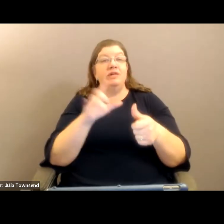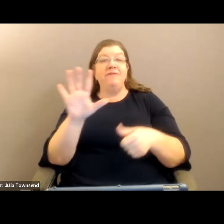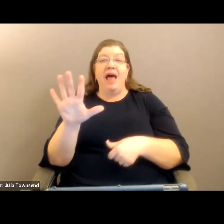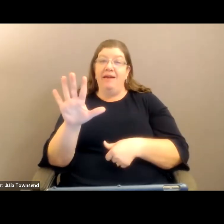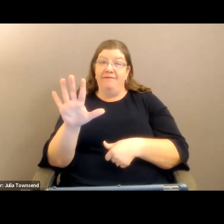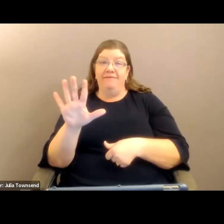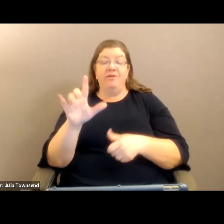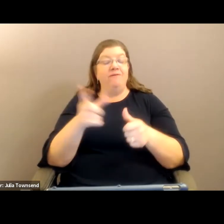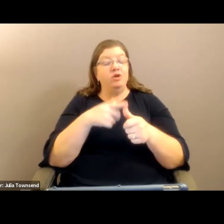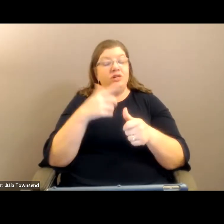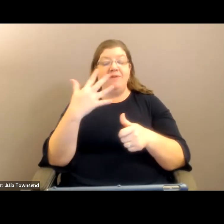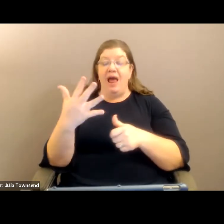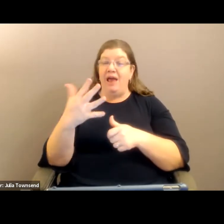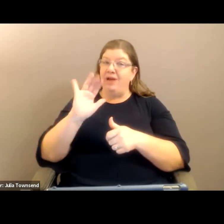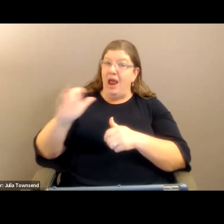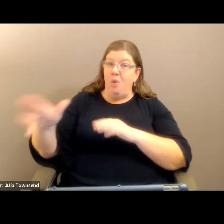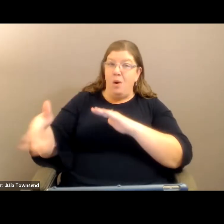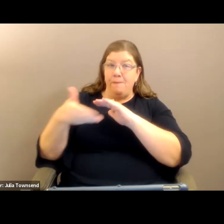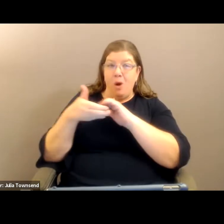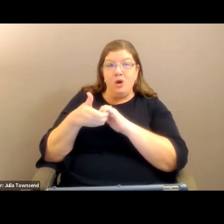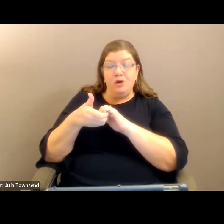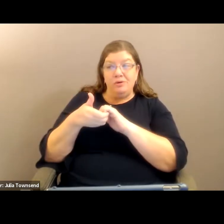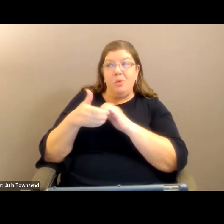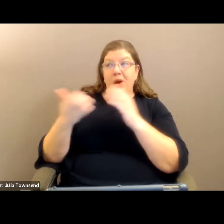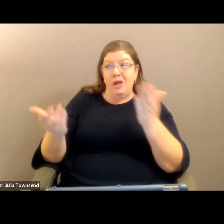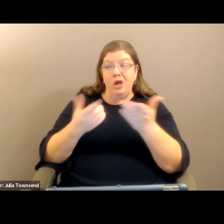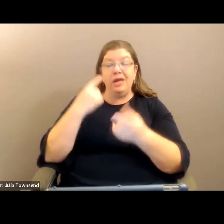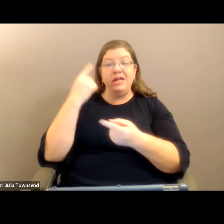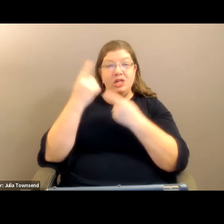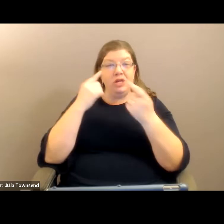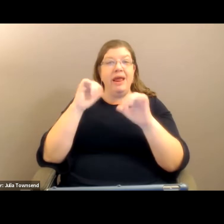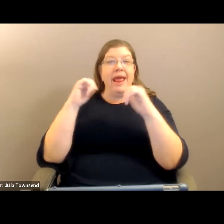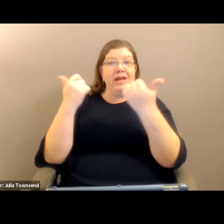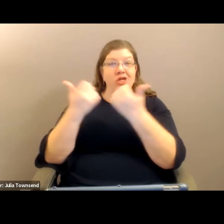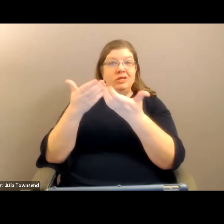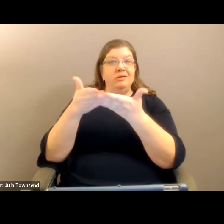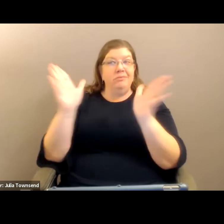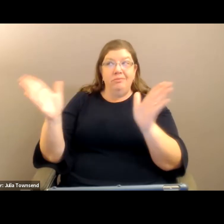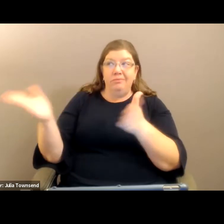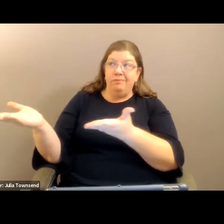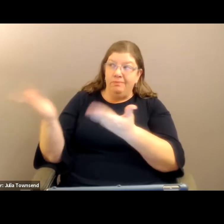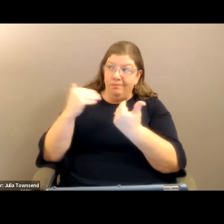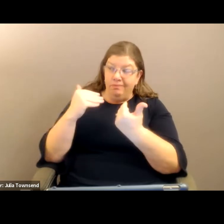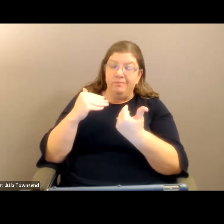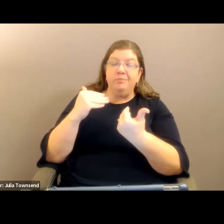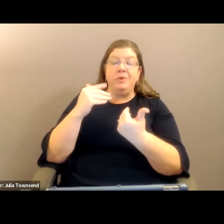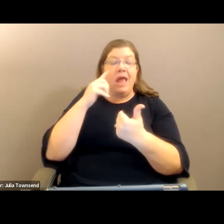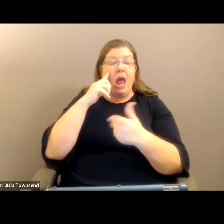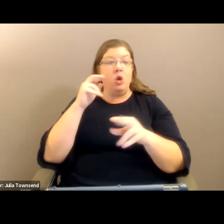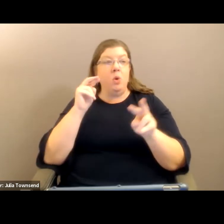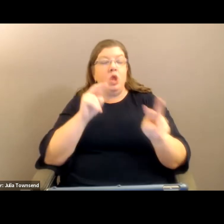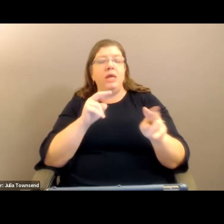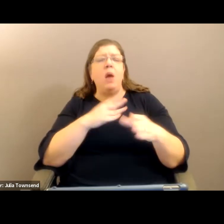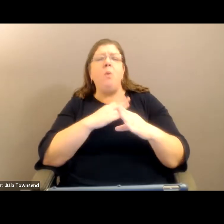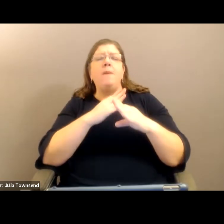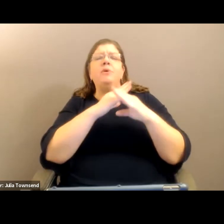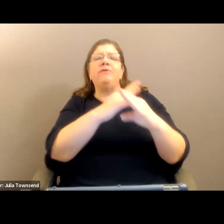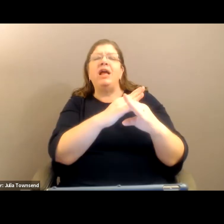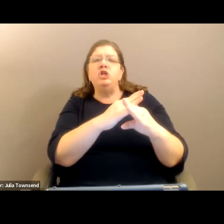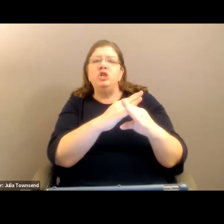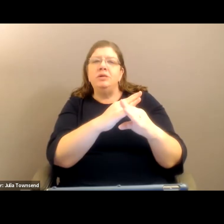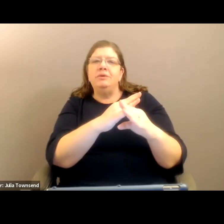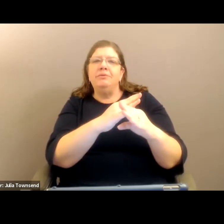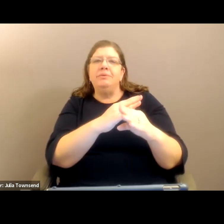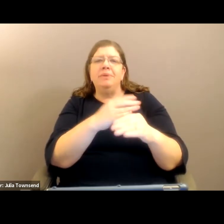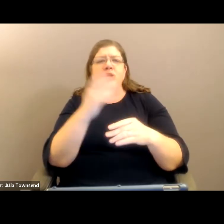a partner that we want to be here, considering a public agency, to how do we look at prevention. Because you're now going to have